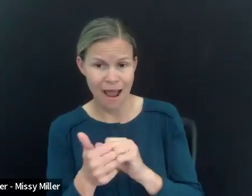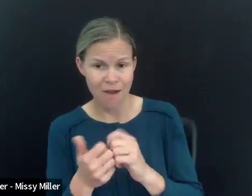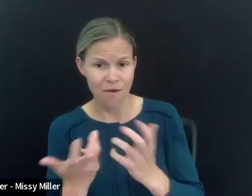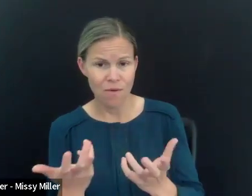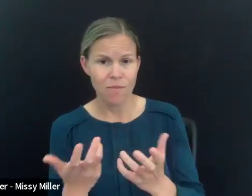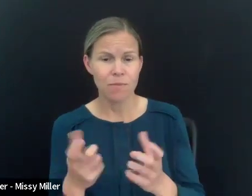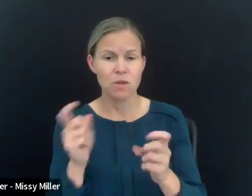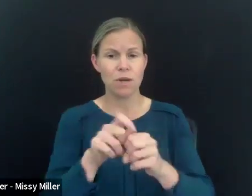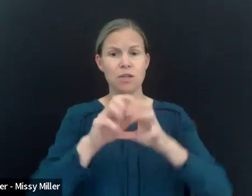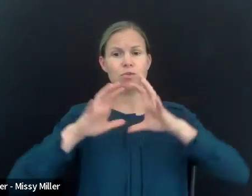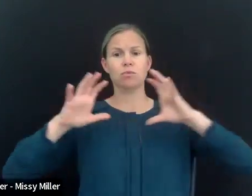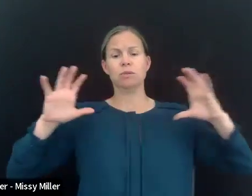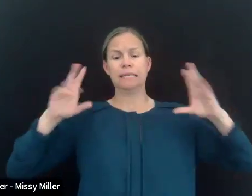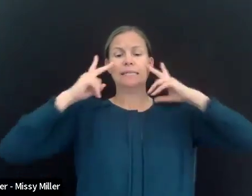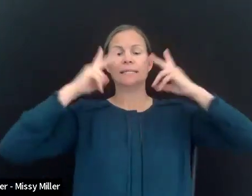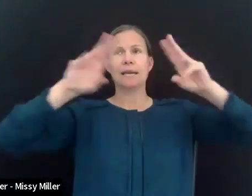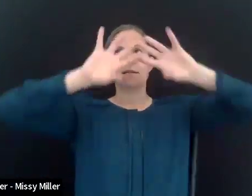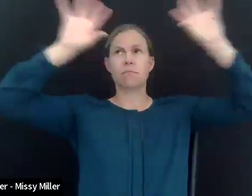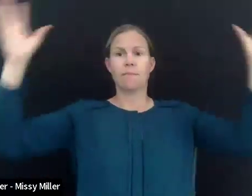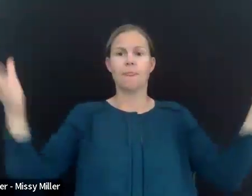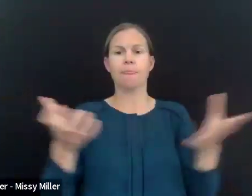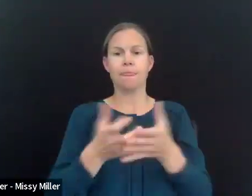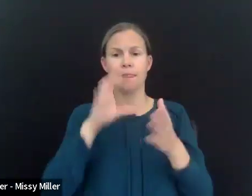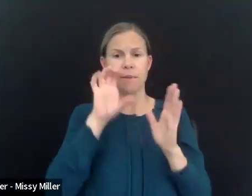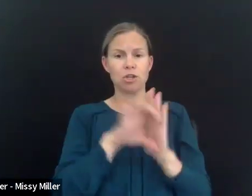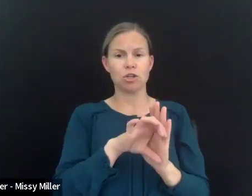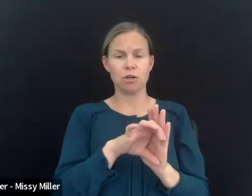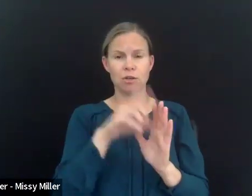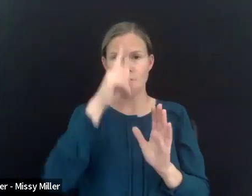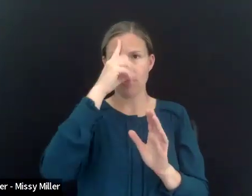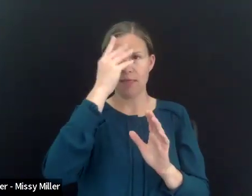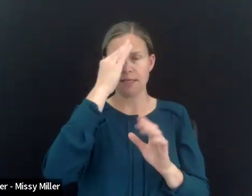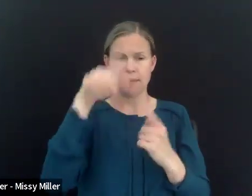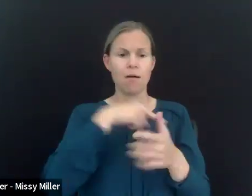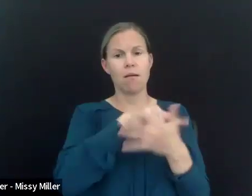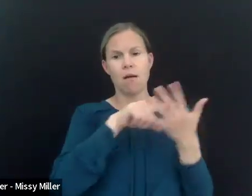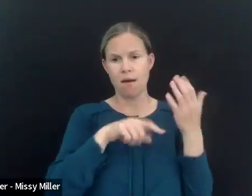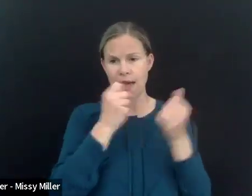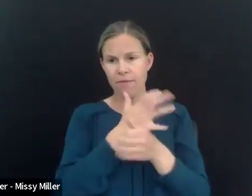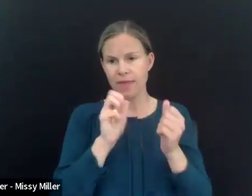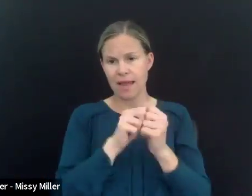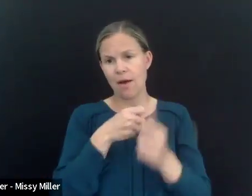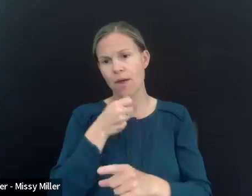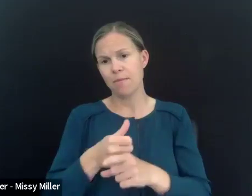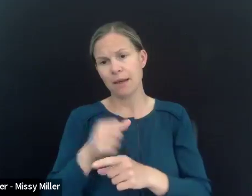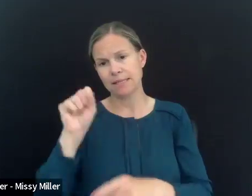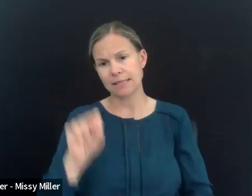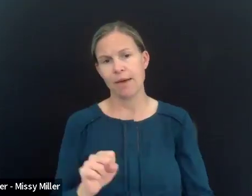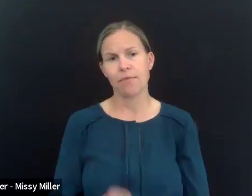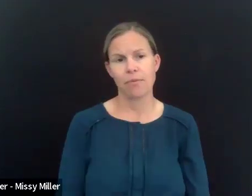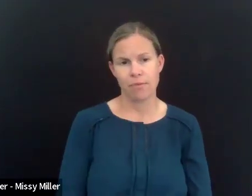zoom out and have a real solid strategic plan that thinks about all of the things that impact the Deep South and how do we get where we need to